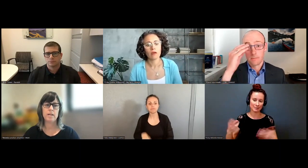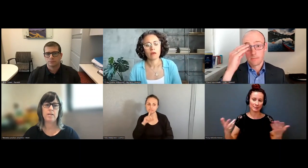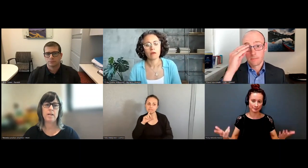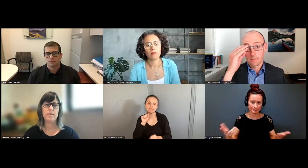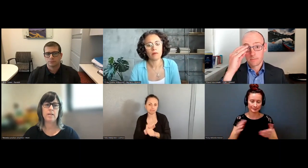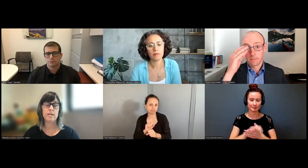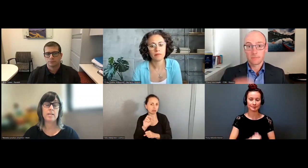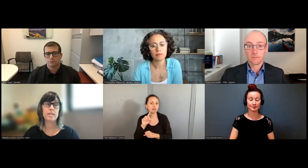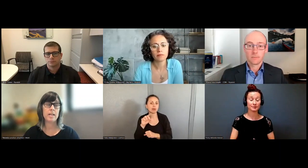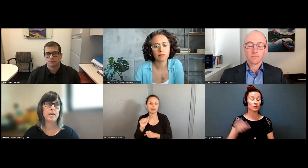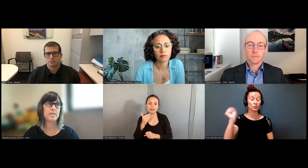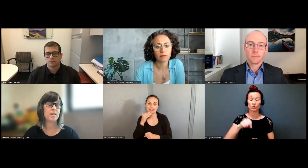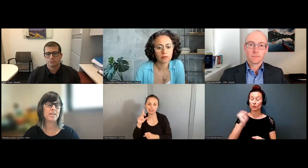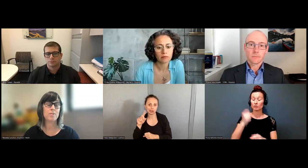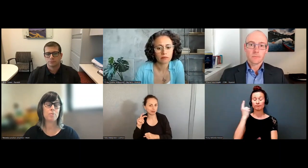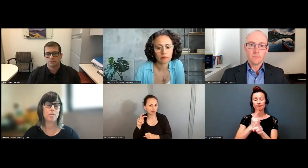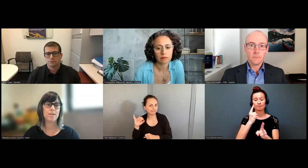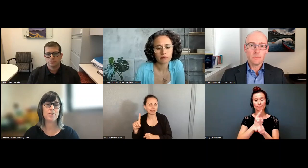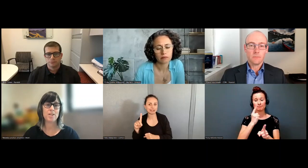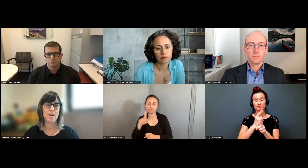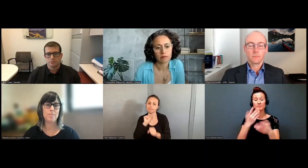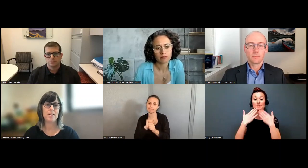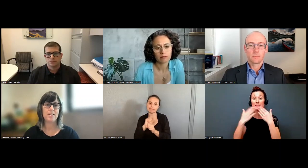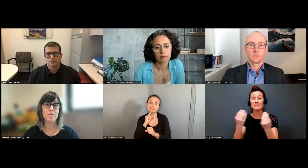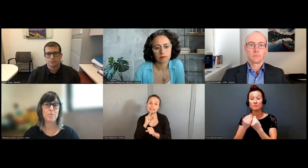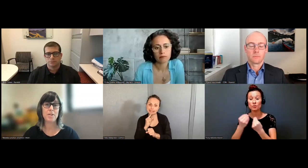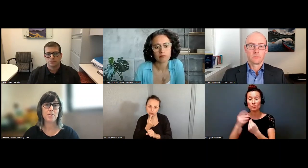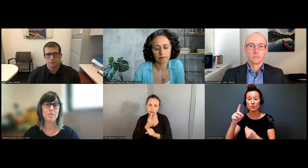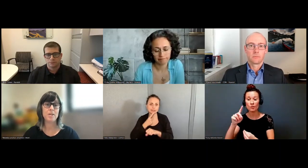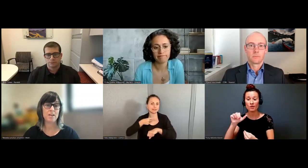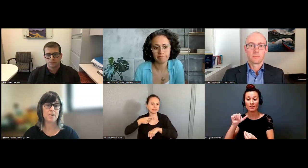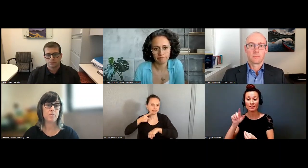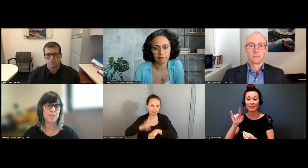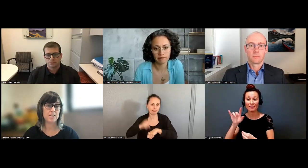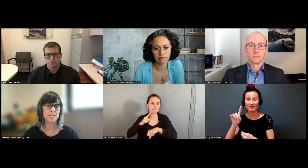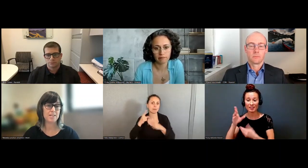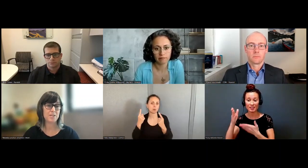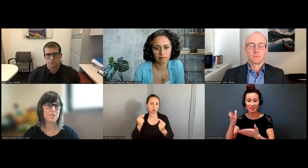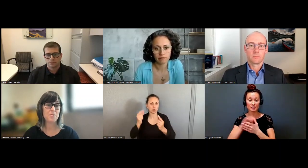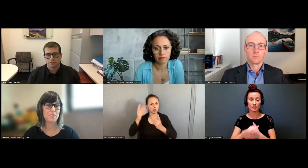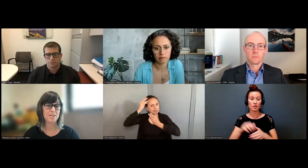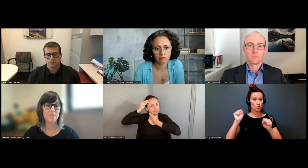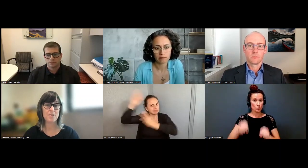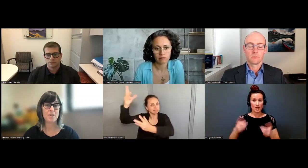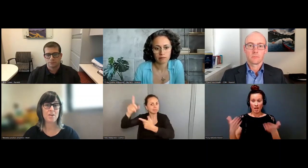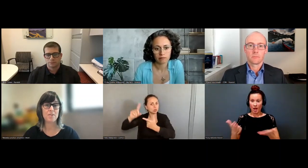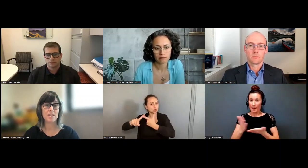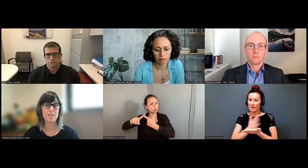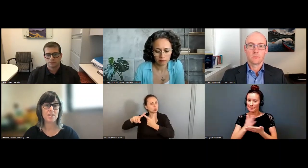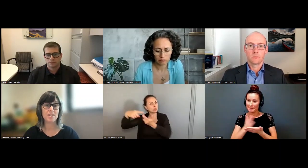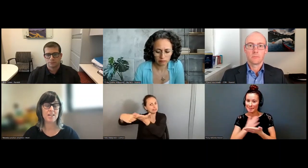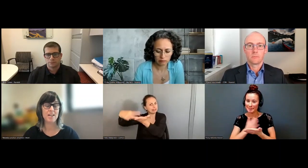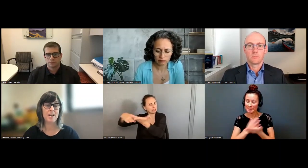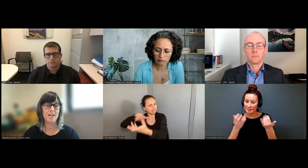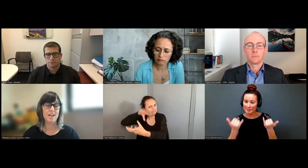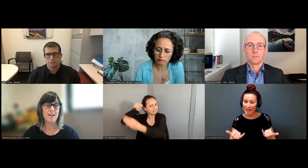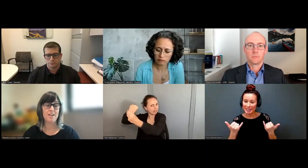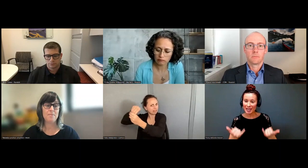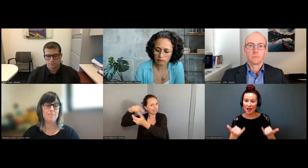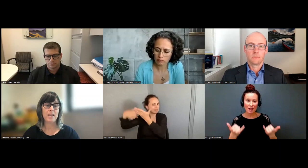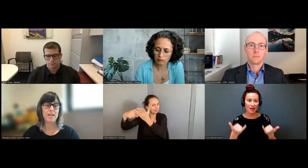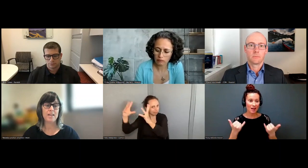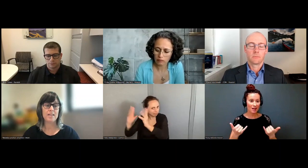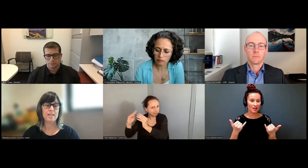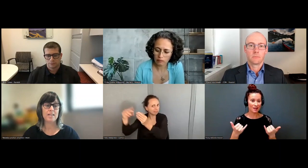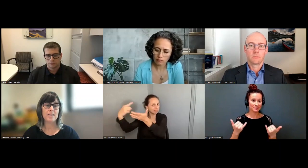Absolutely. Thank you, David. It's critical timing that we do get our voices to the front of those conversations.